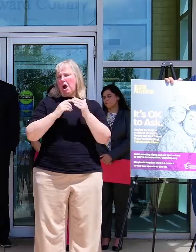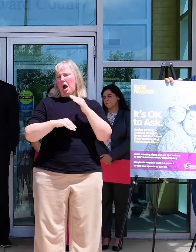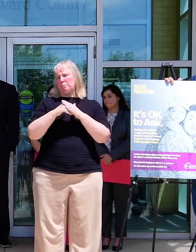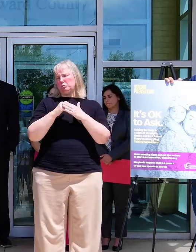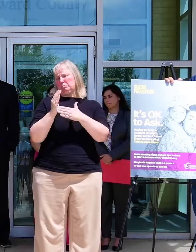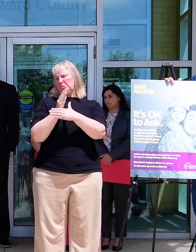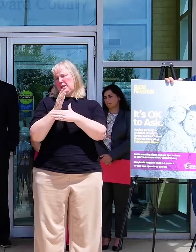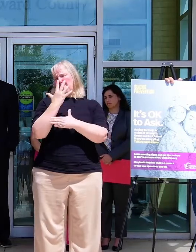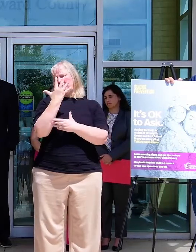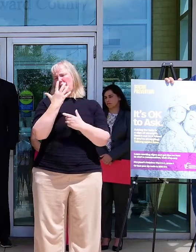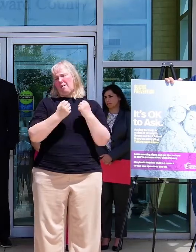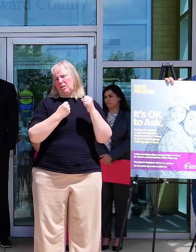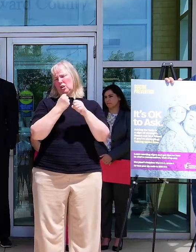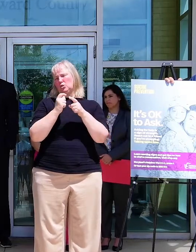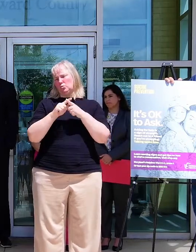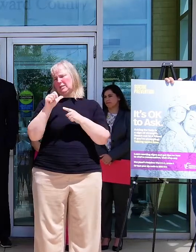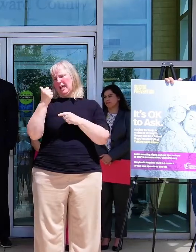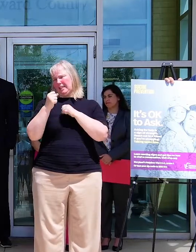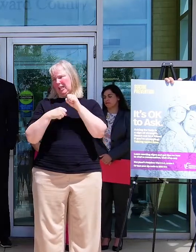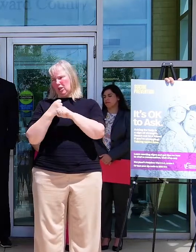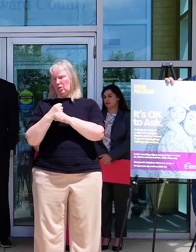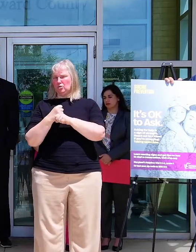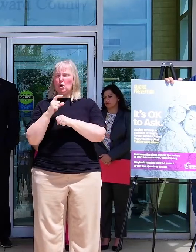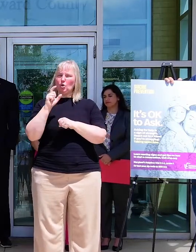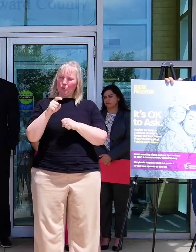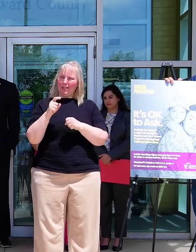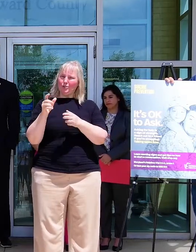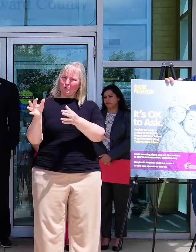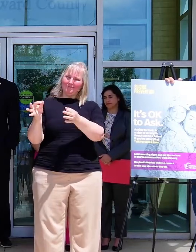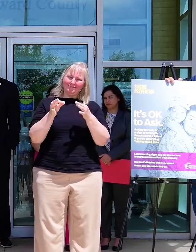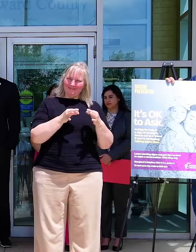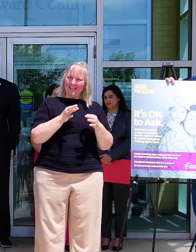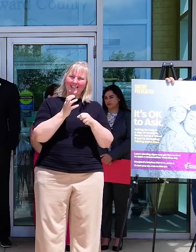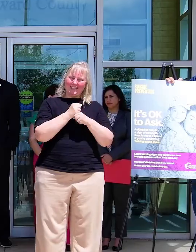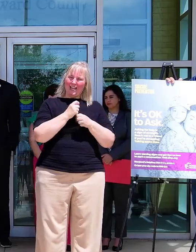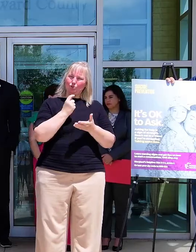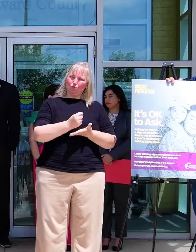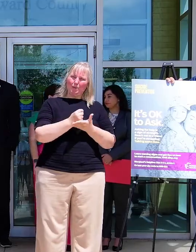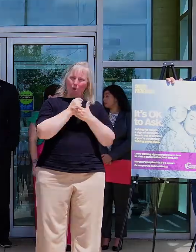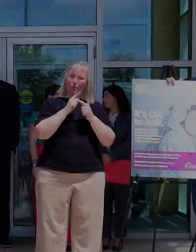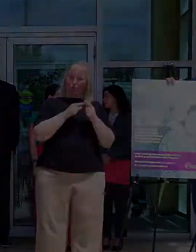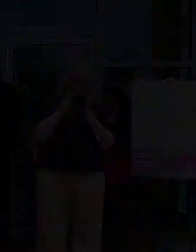We need to get treatment when you need it, earlier, so we can intervene earlier.